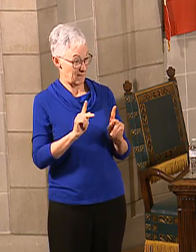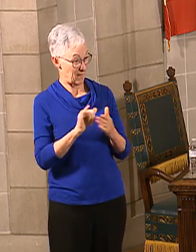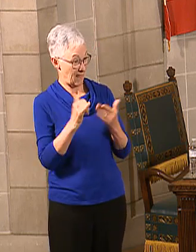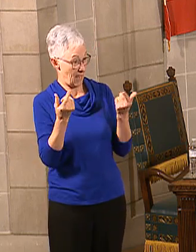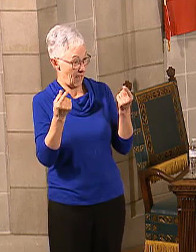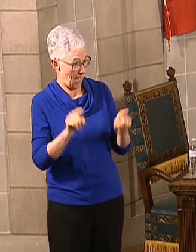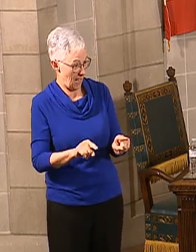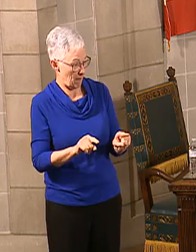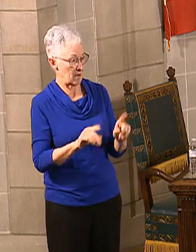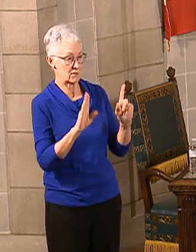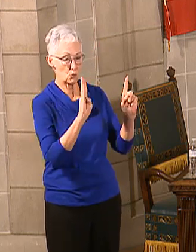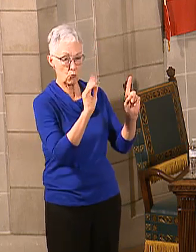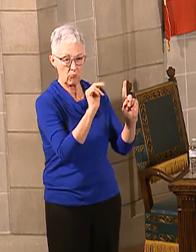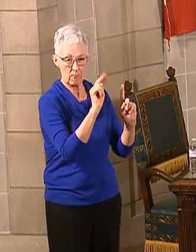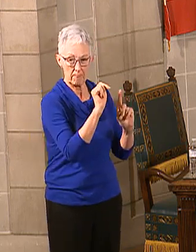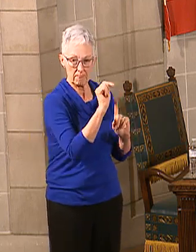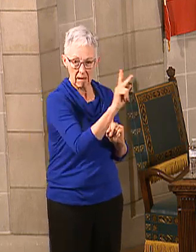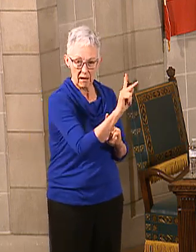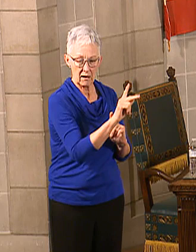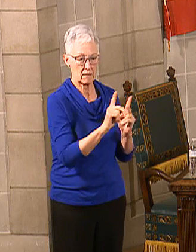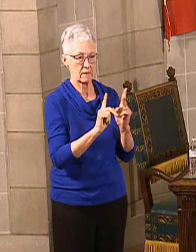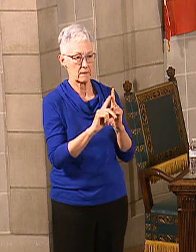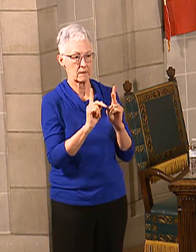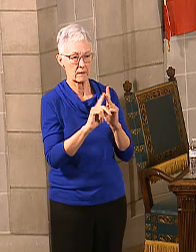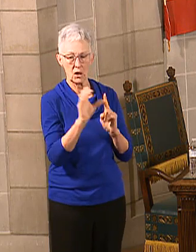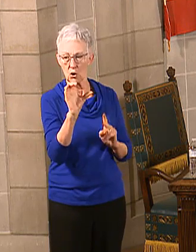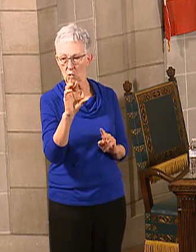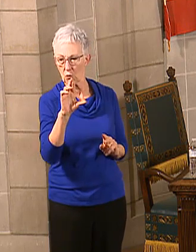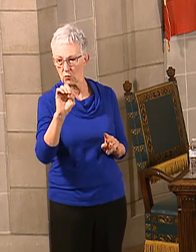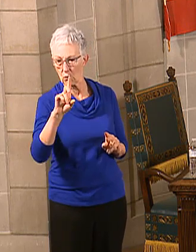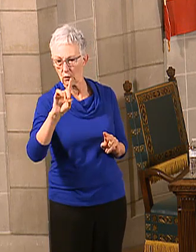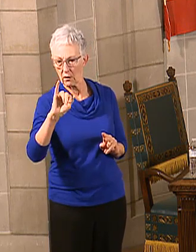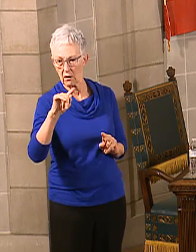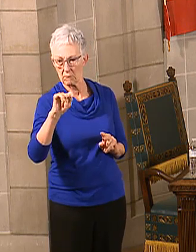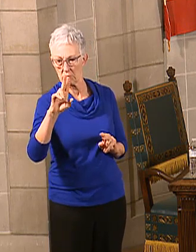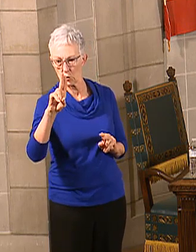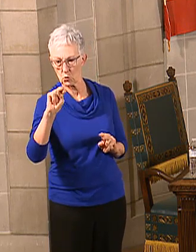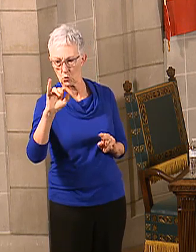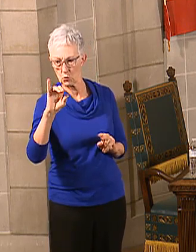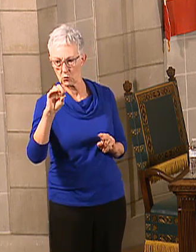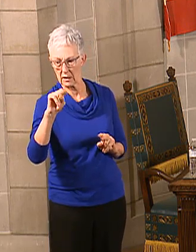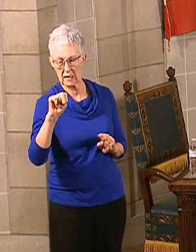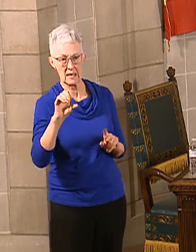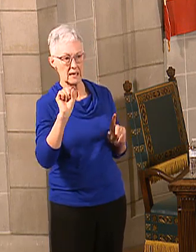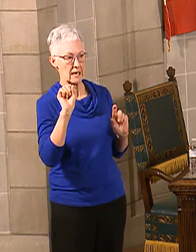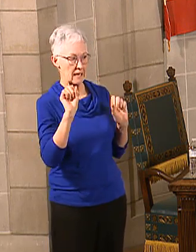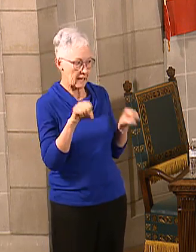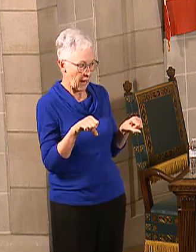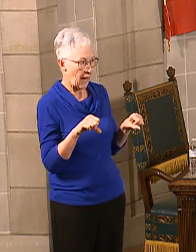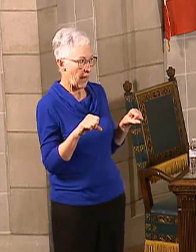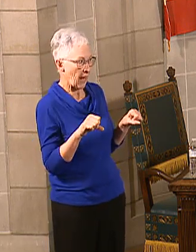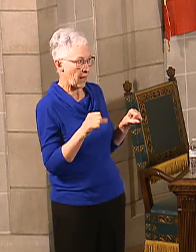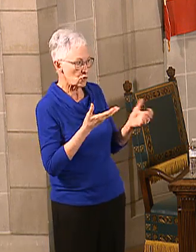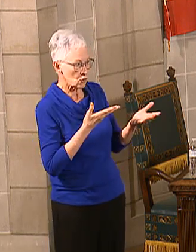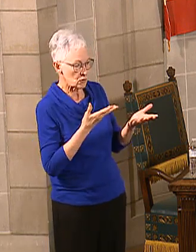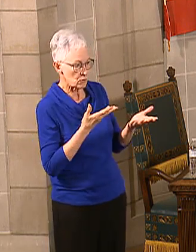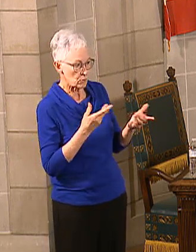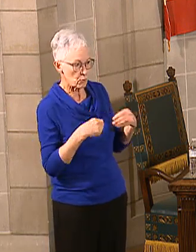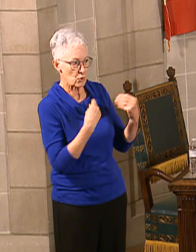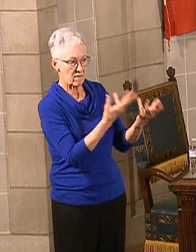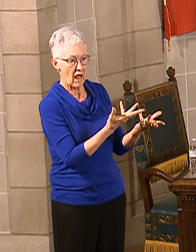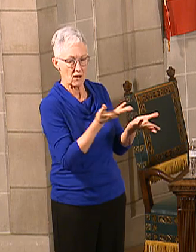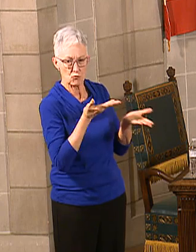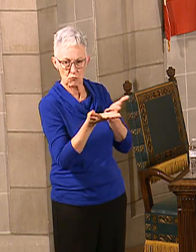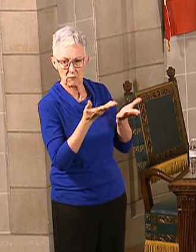unions, our installment loan companies can meet the needs of their customers during the course of this